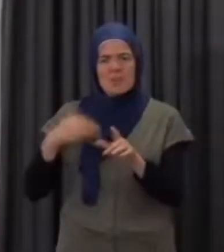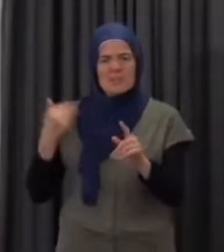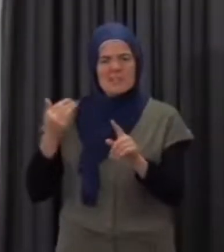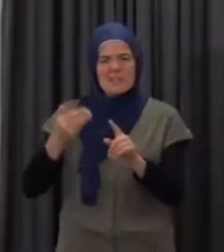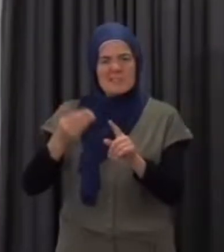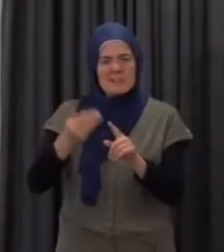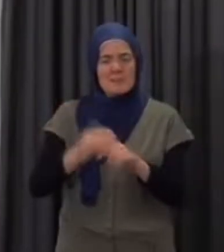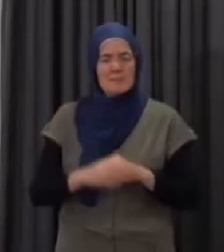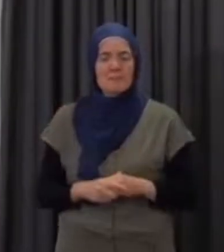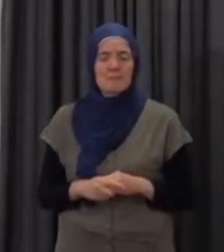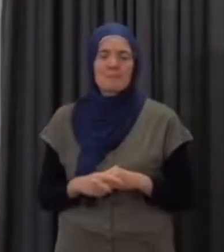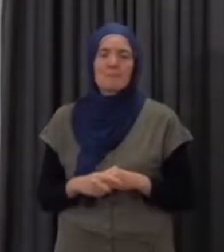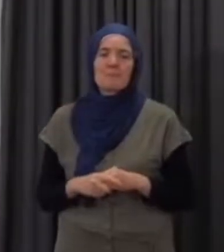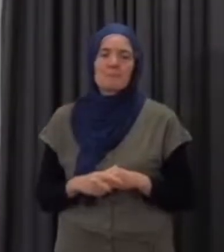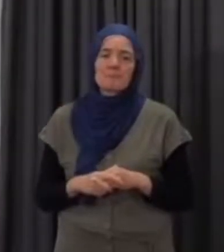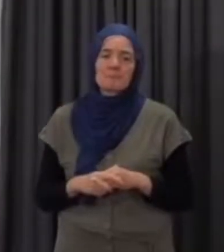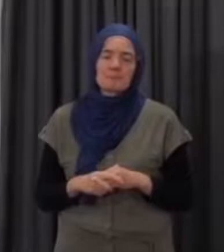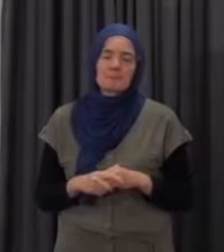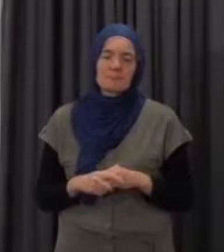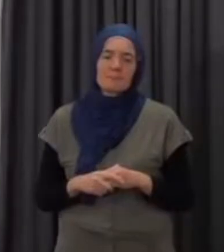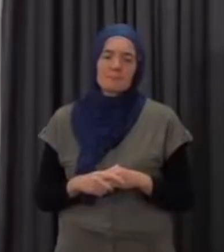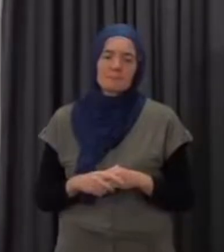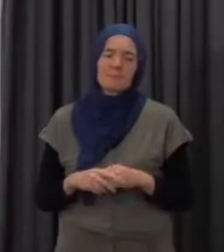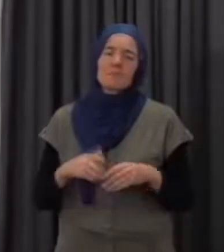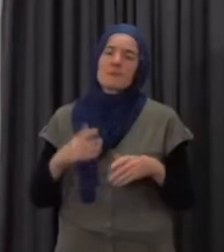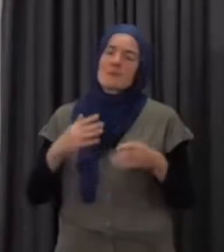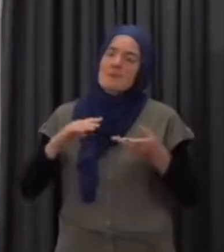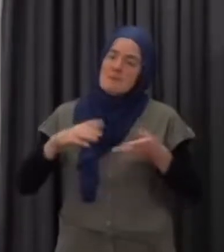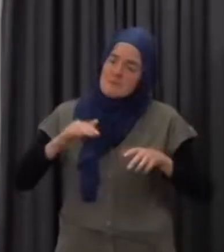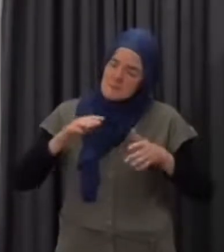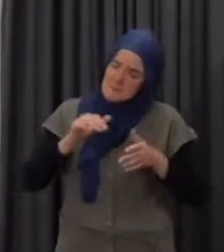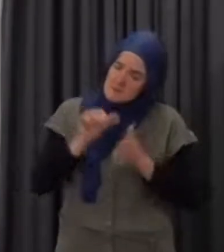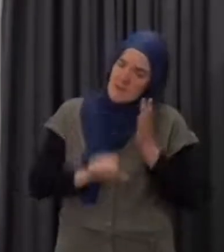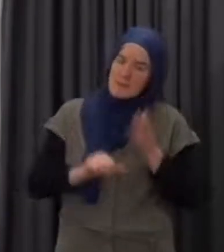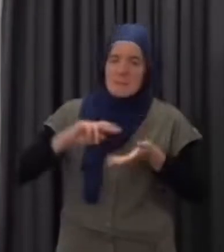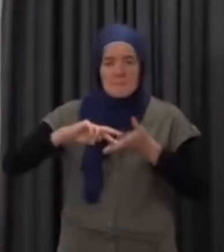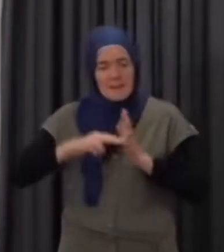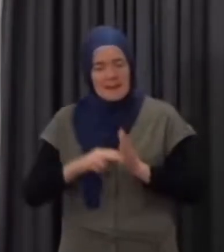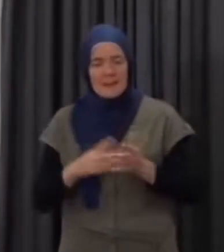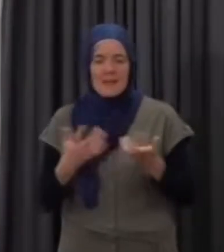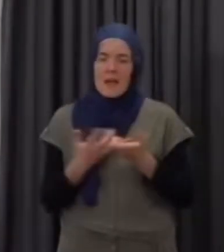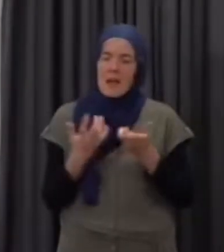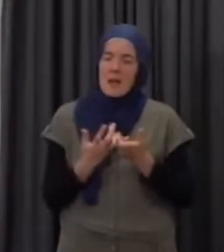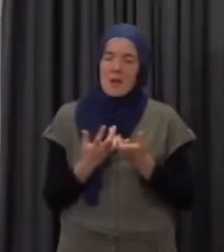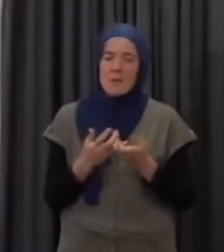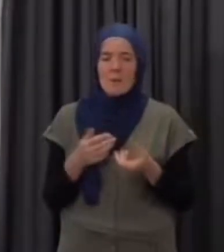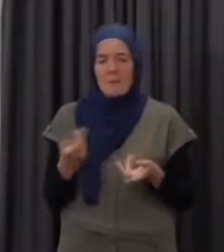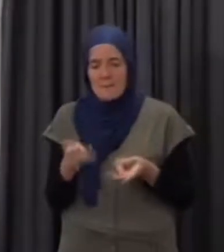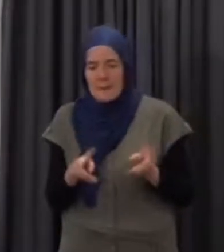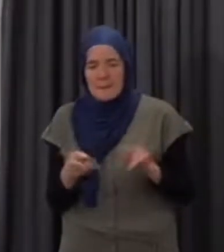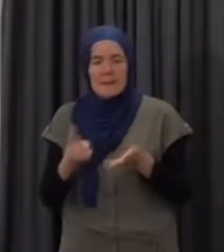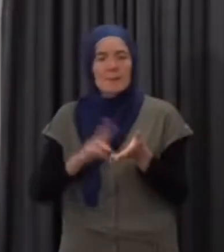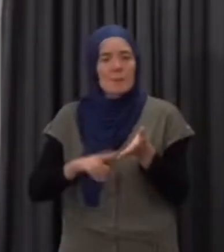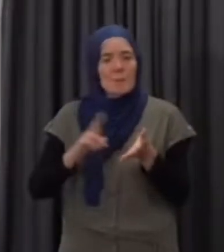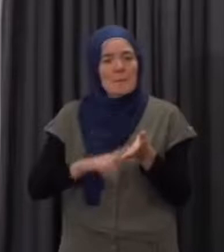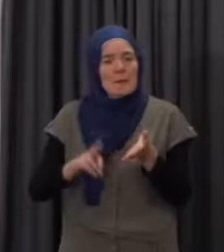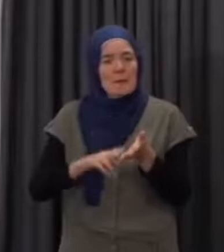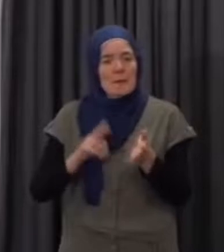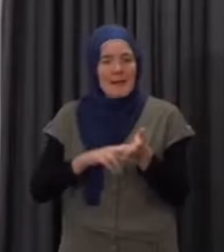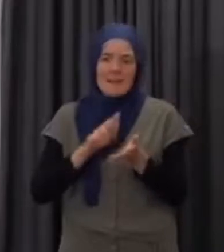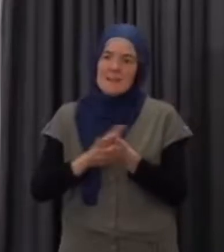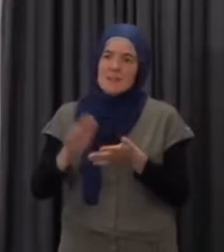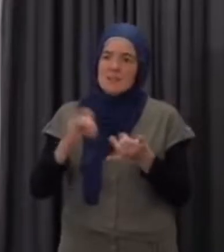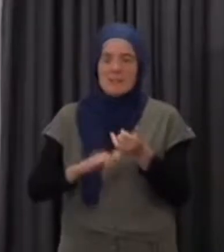which sets out how we will begin to restore normal activity for the NHS. But I also want to recognise